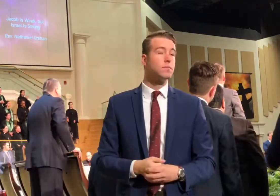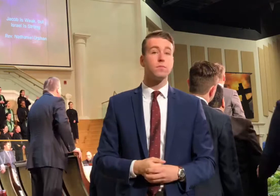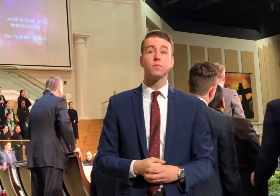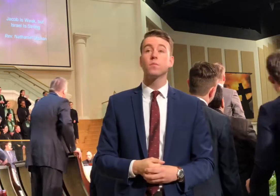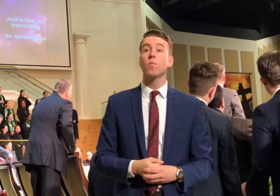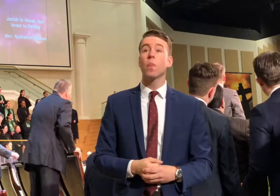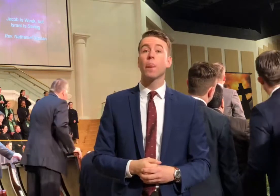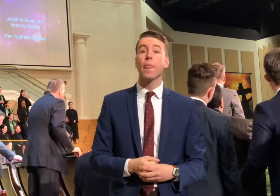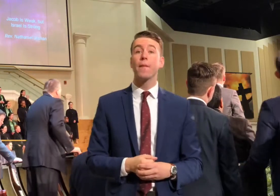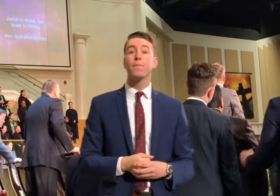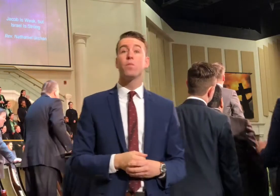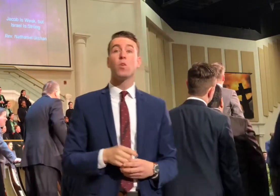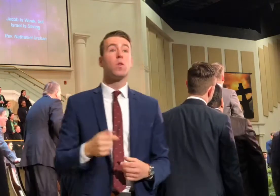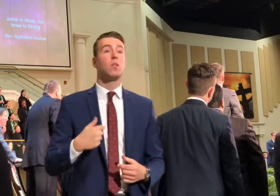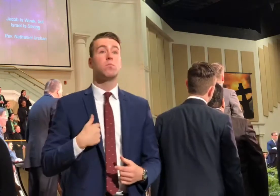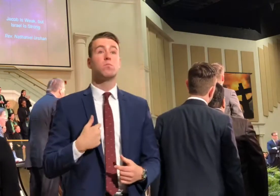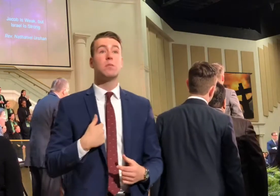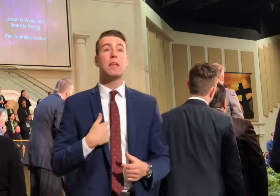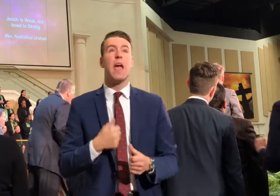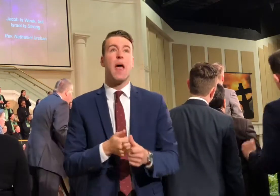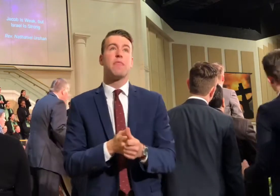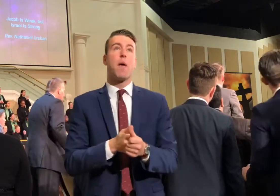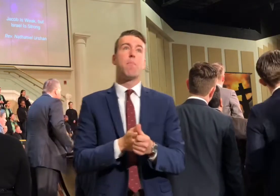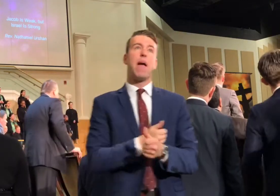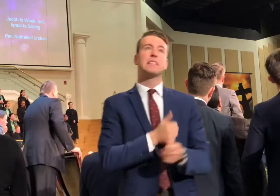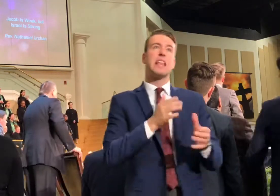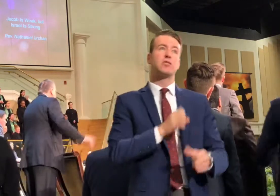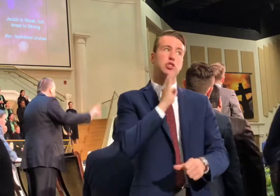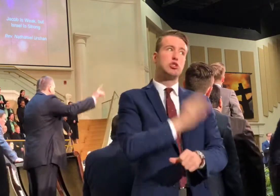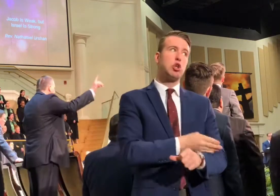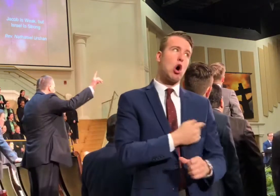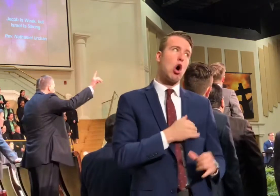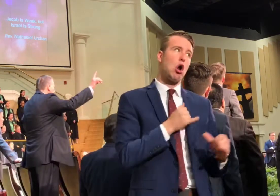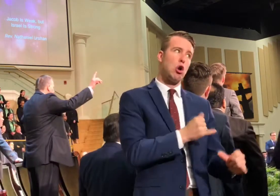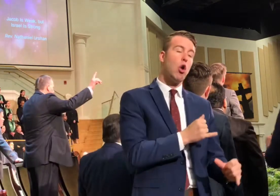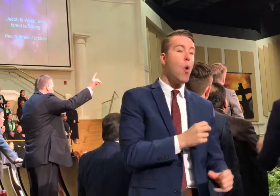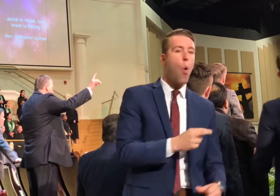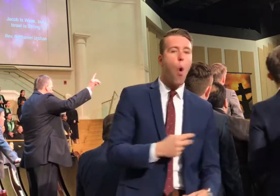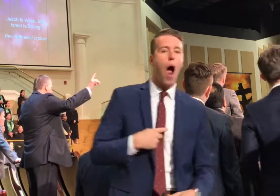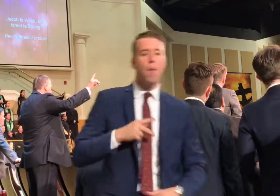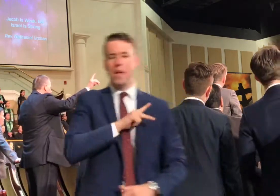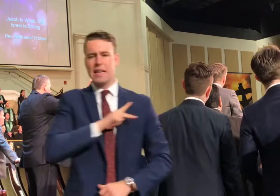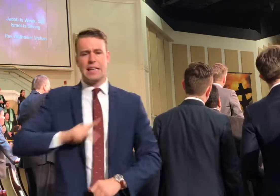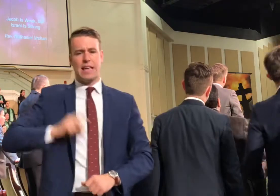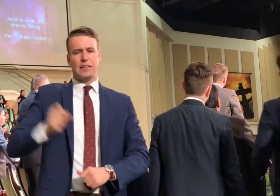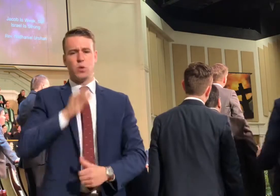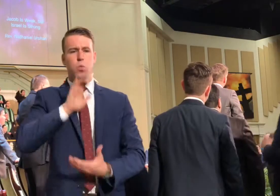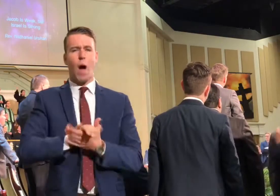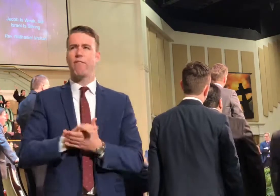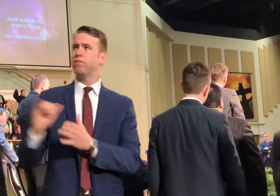Are you going to be a backslider's daughter, or are you going to be a king's wife?